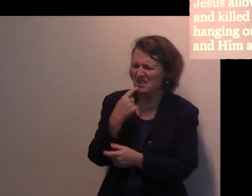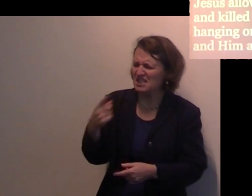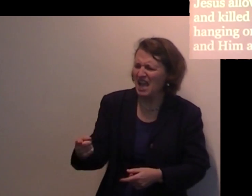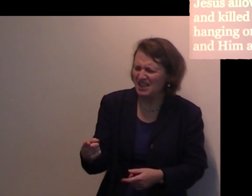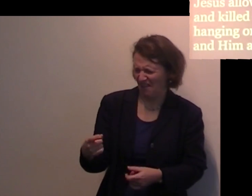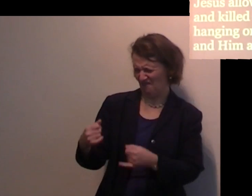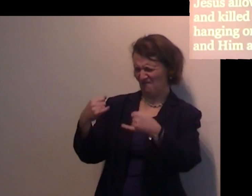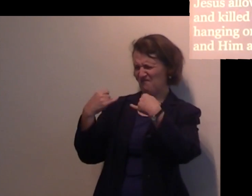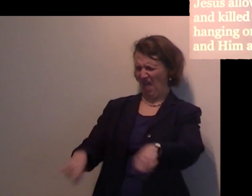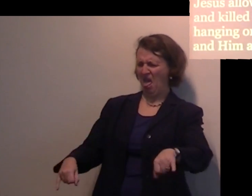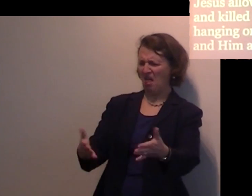have failed."